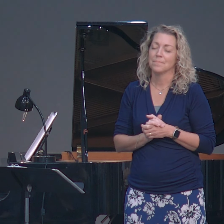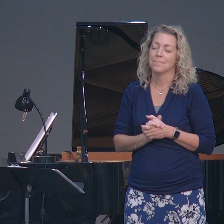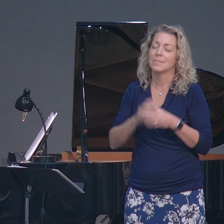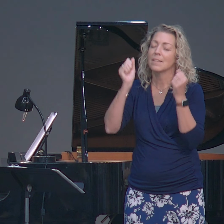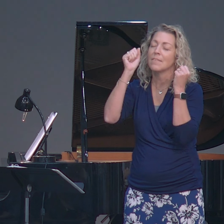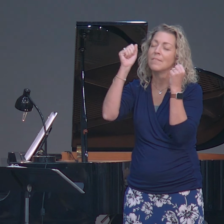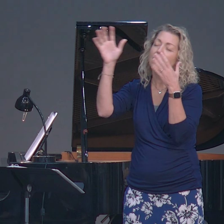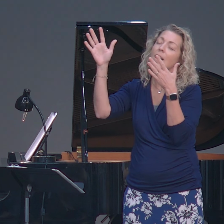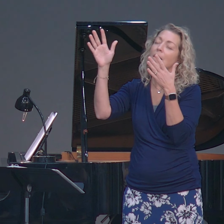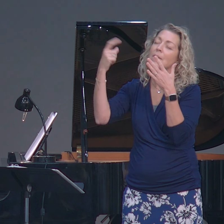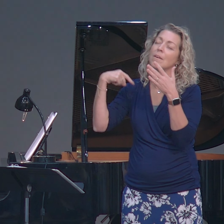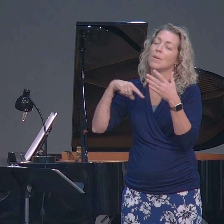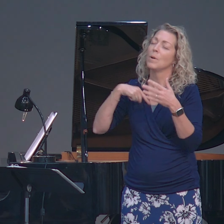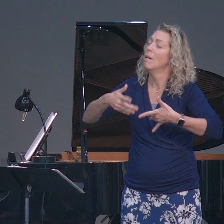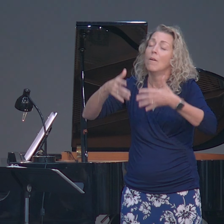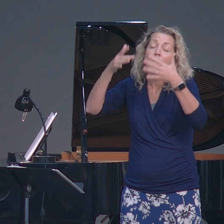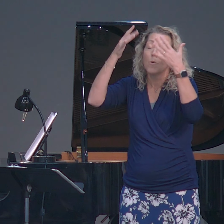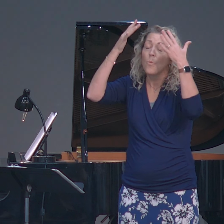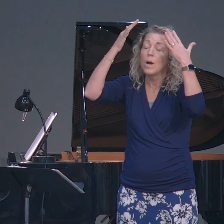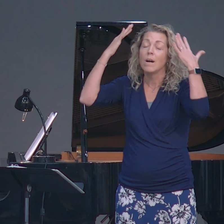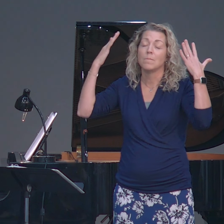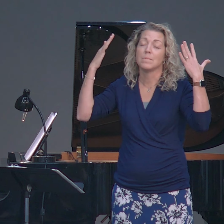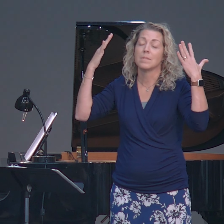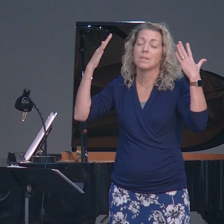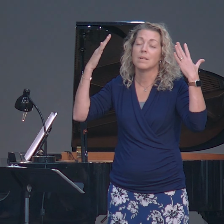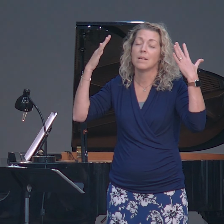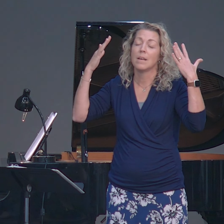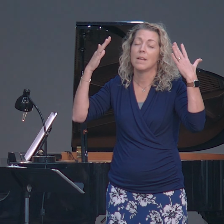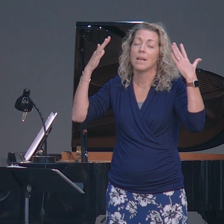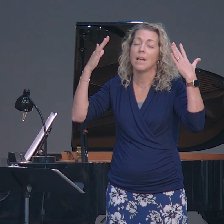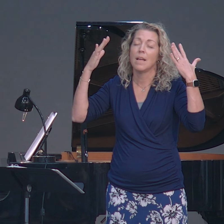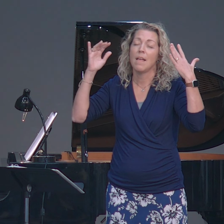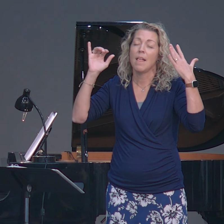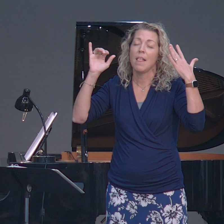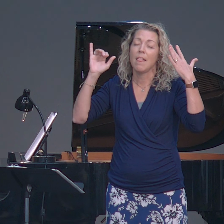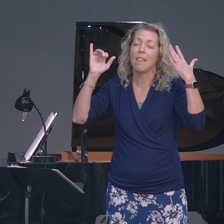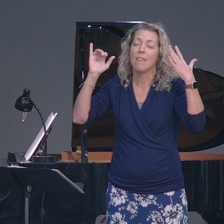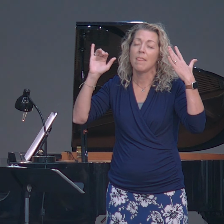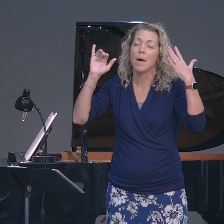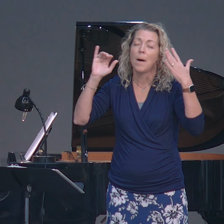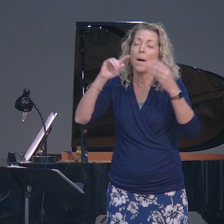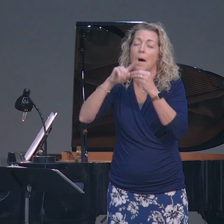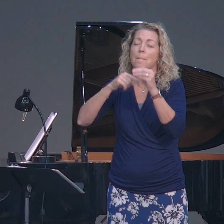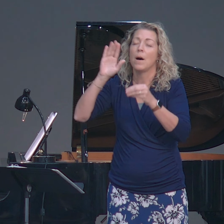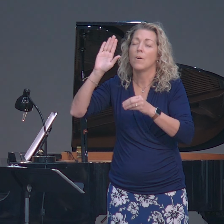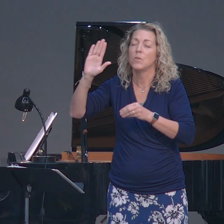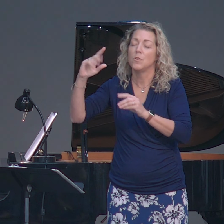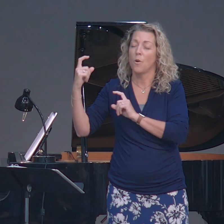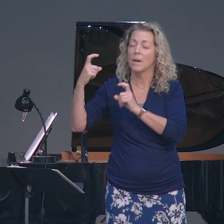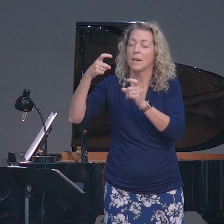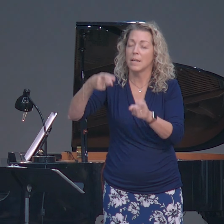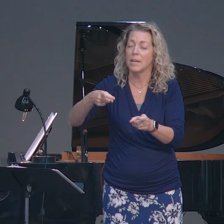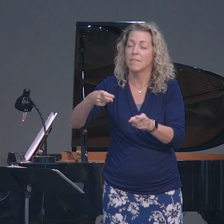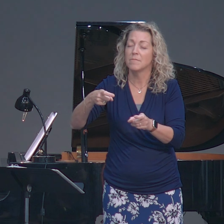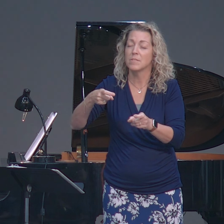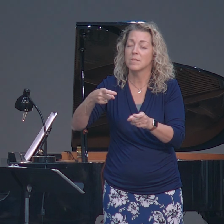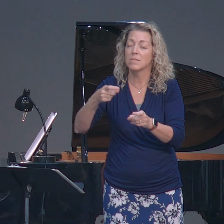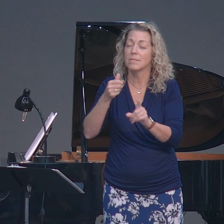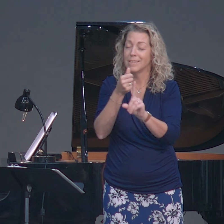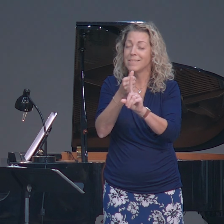Father, we are overwhelmed at the gift that you have given us in Jesus Christ.